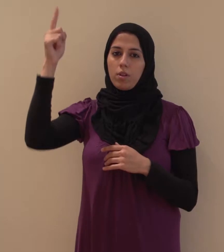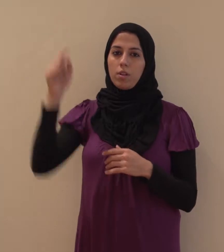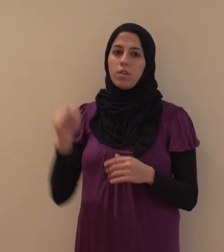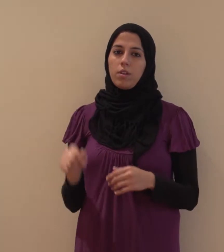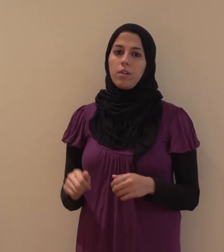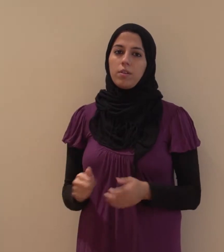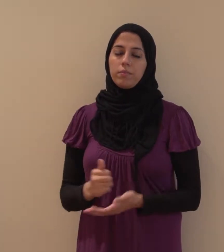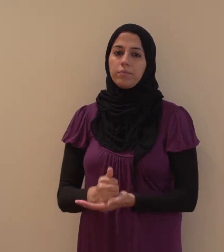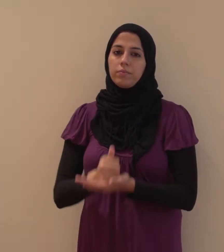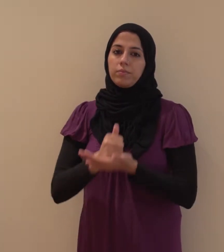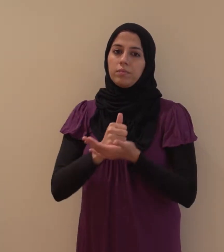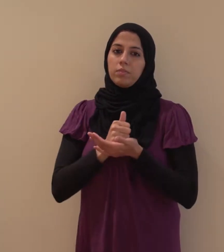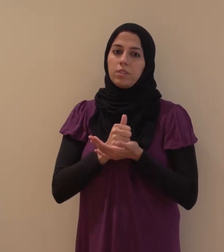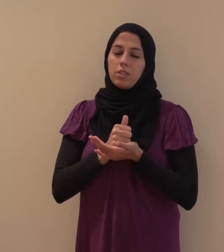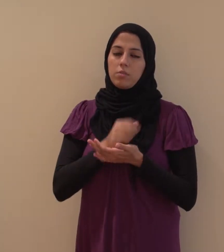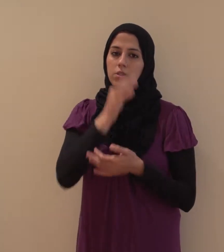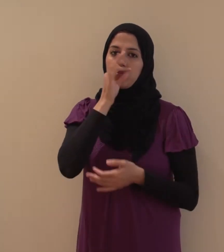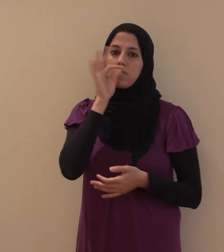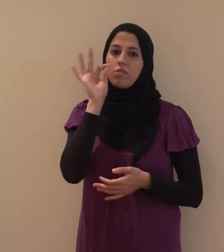Ramadan.